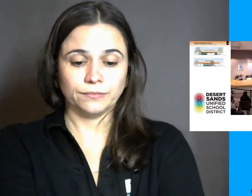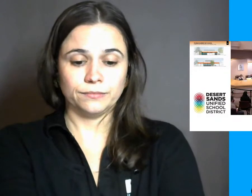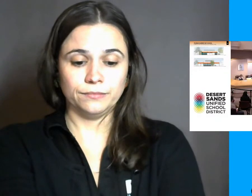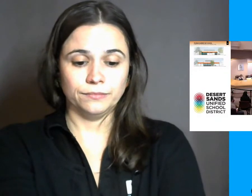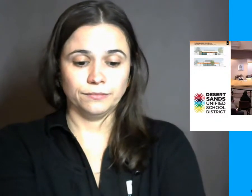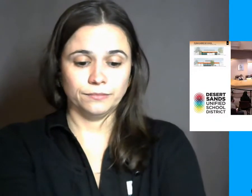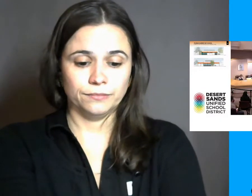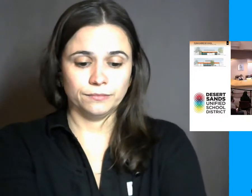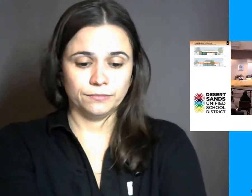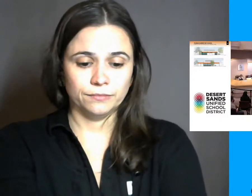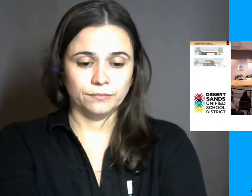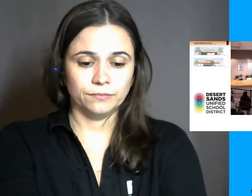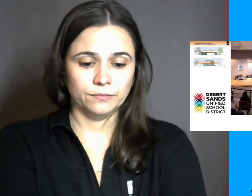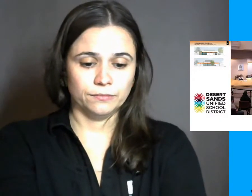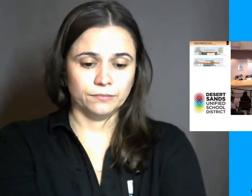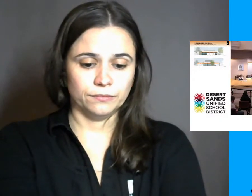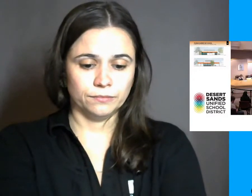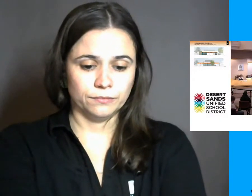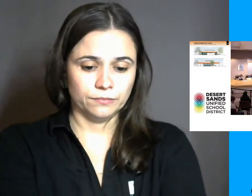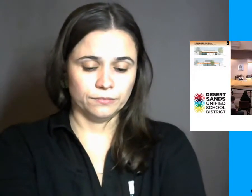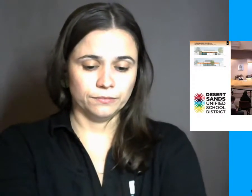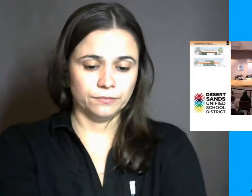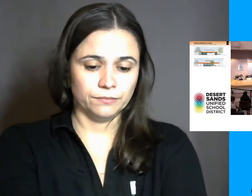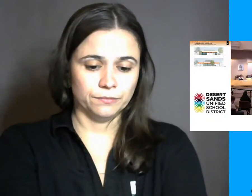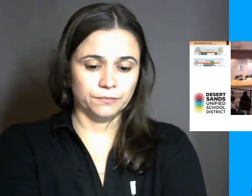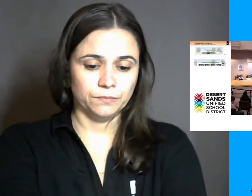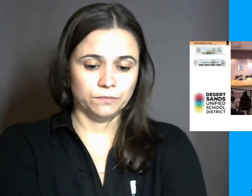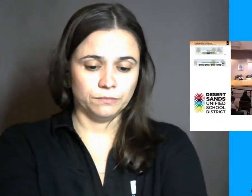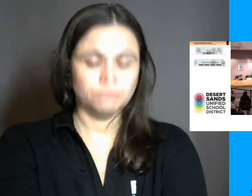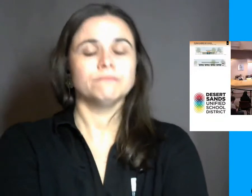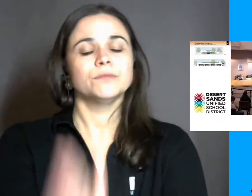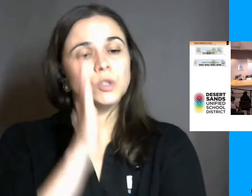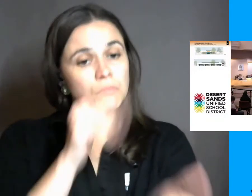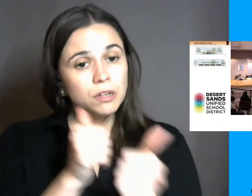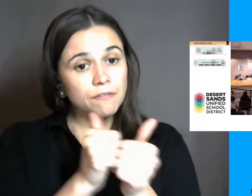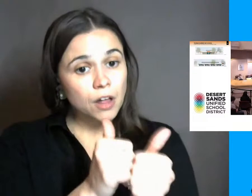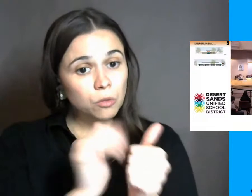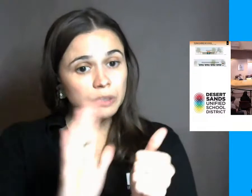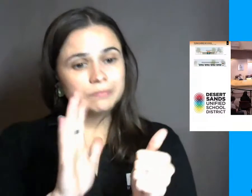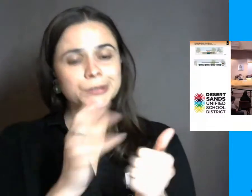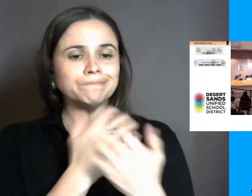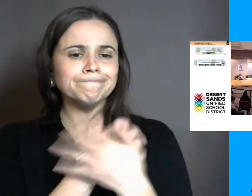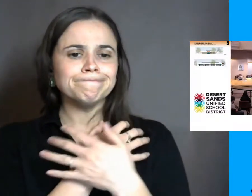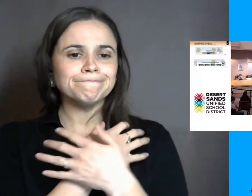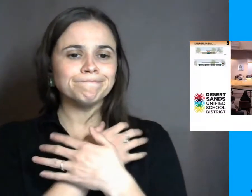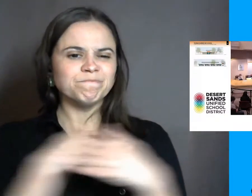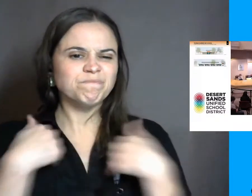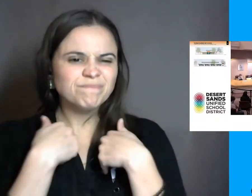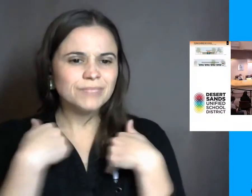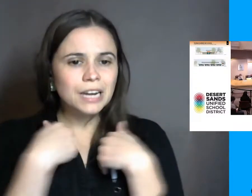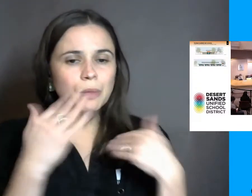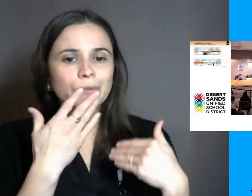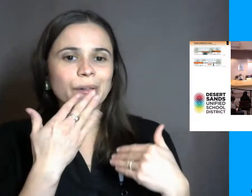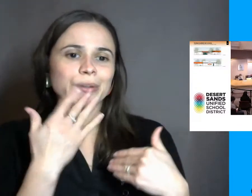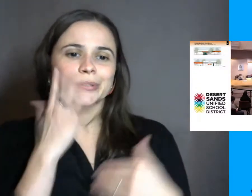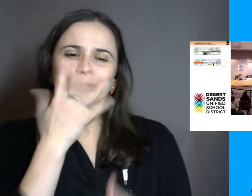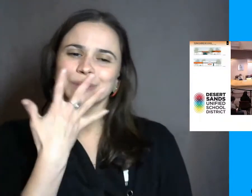putting some new finishes on it. It's going to really turn out really nice here. So here's some more perspectives of the